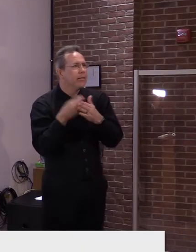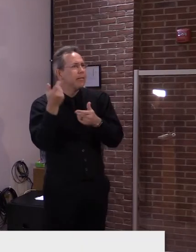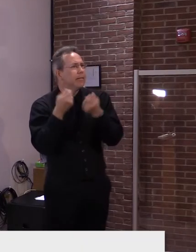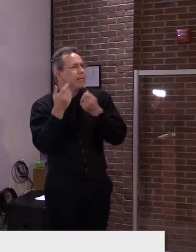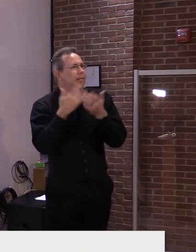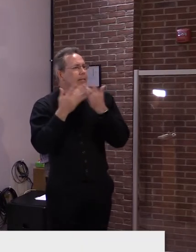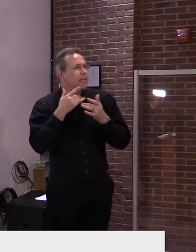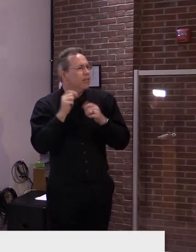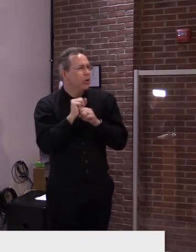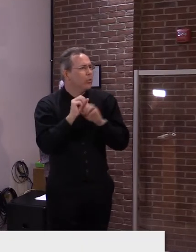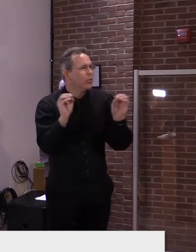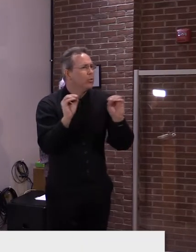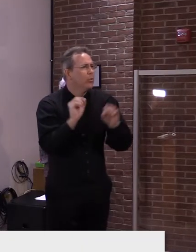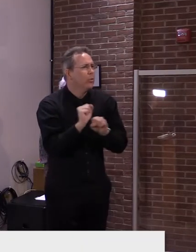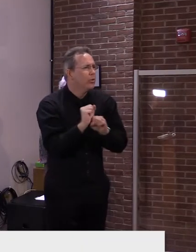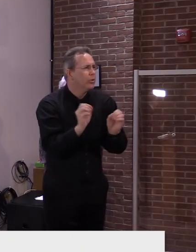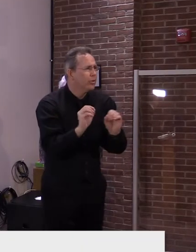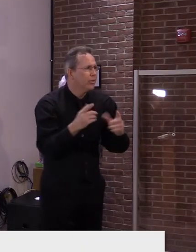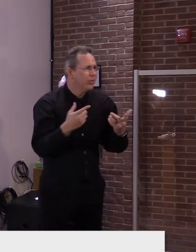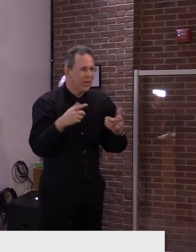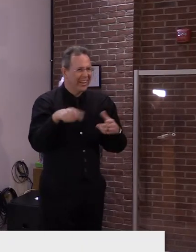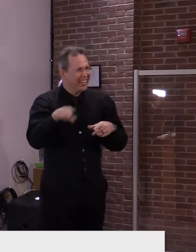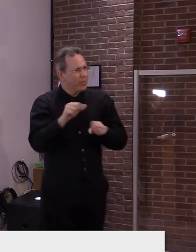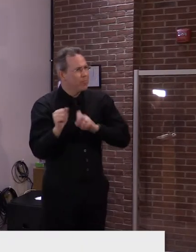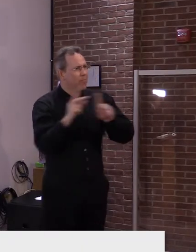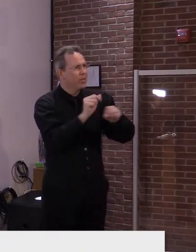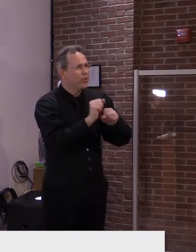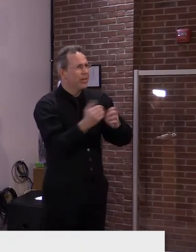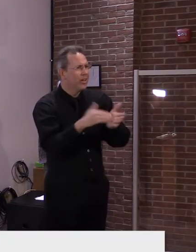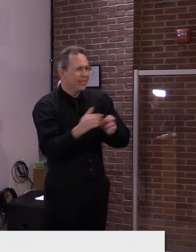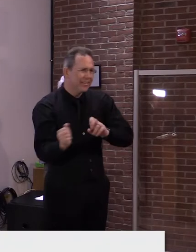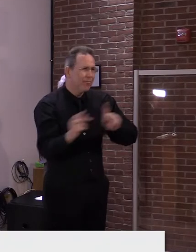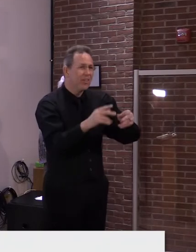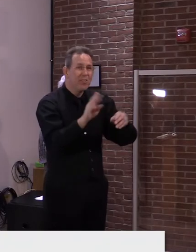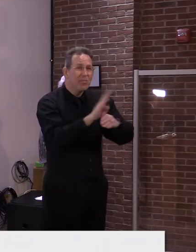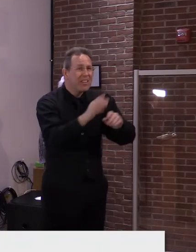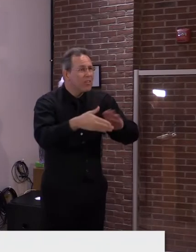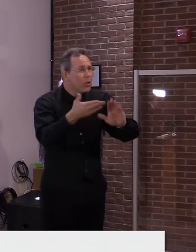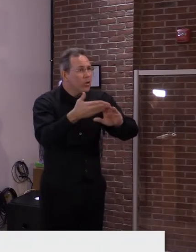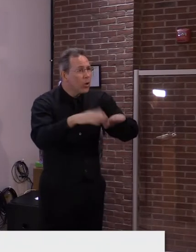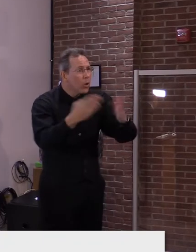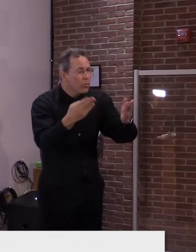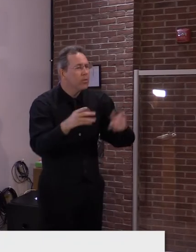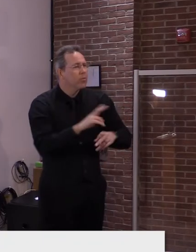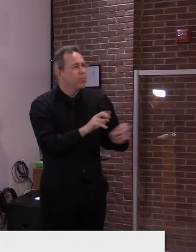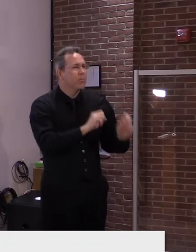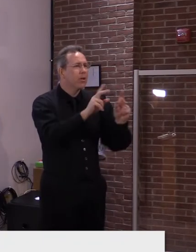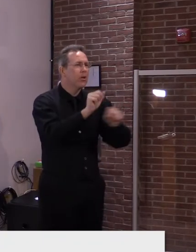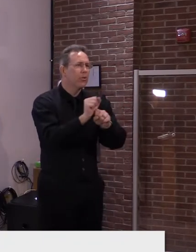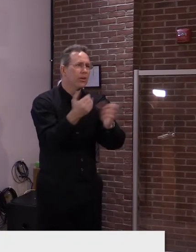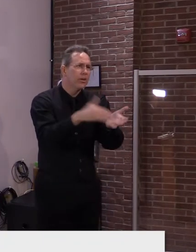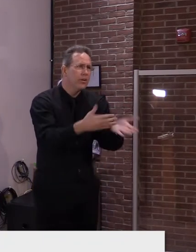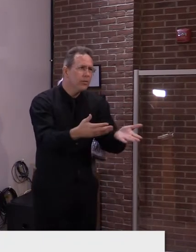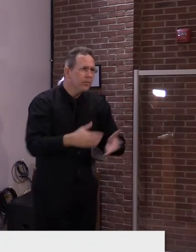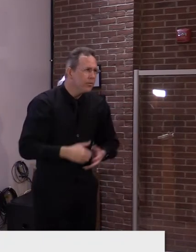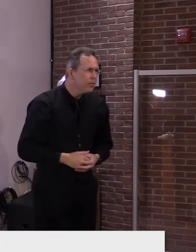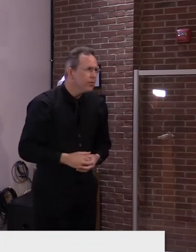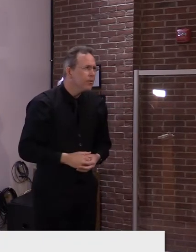it's all interconnected, but we need to prioritize and make sure that we're taking care of the emergency first.